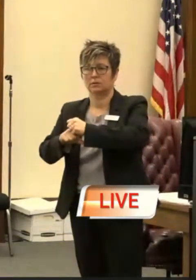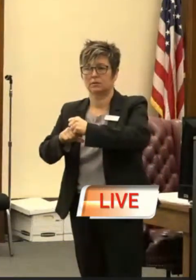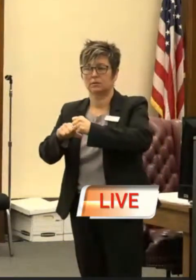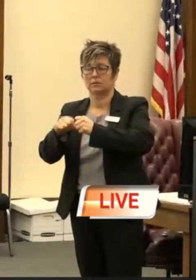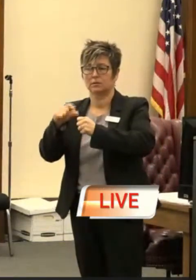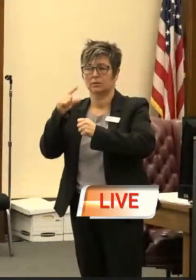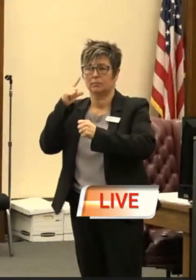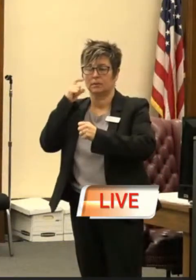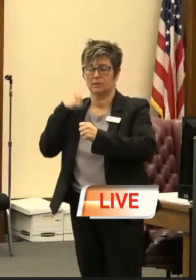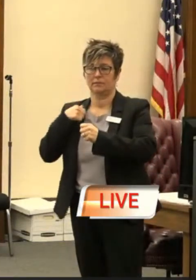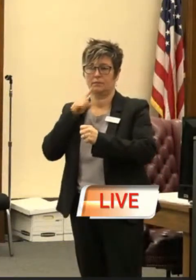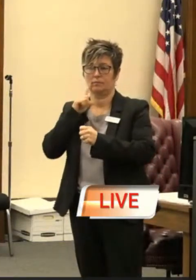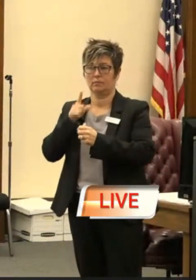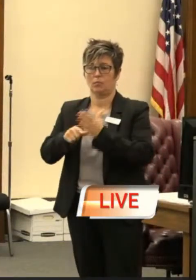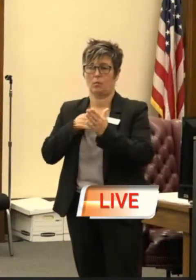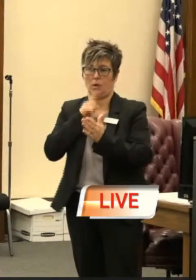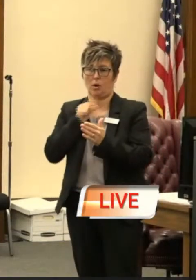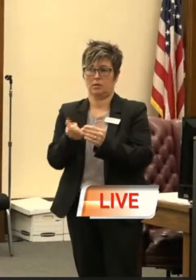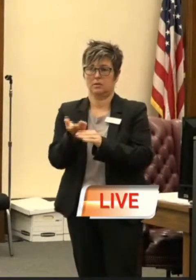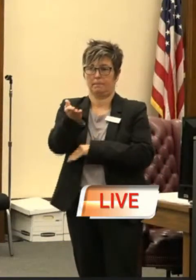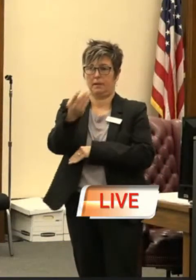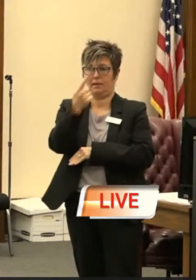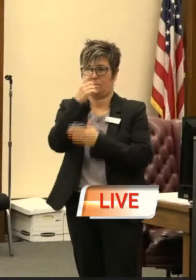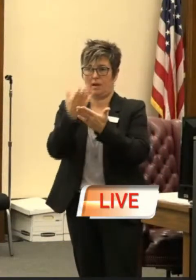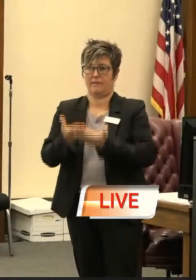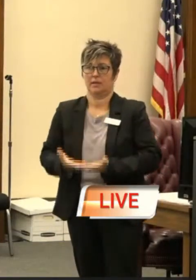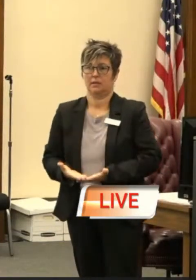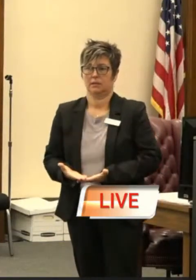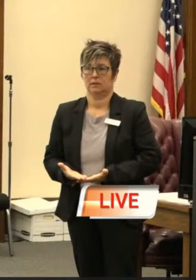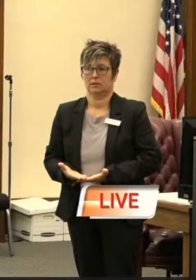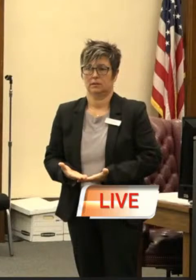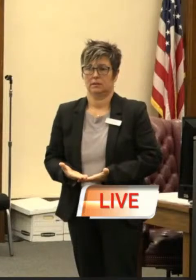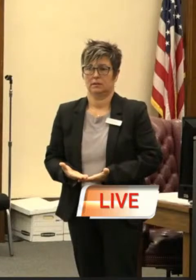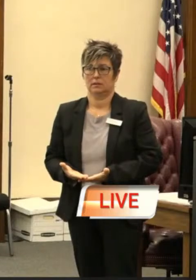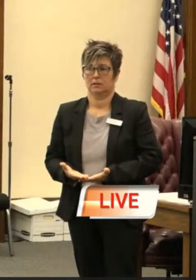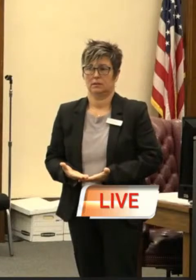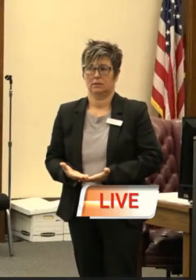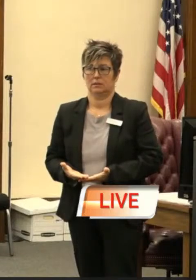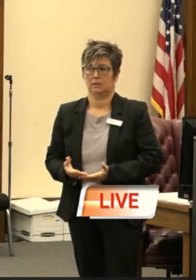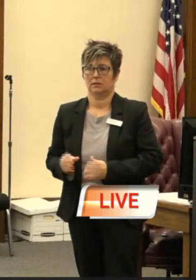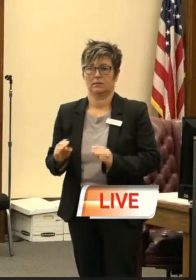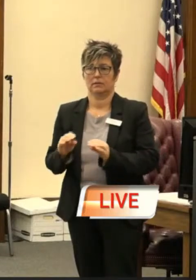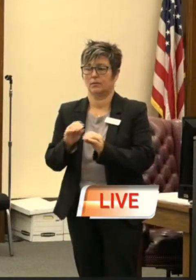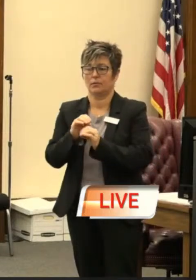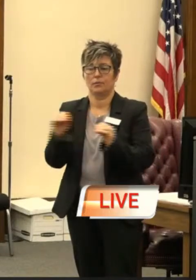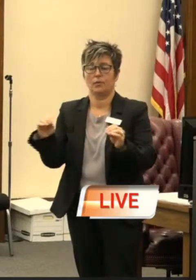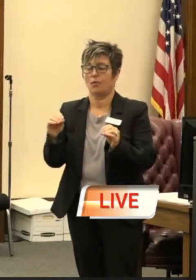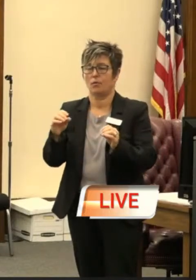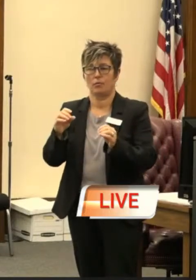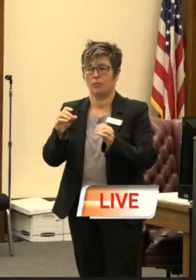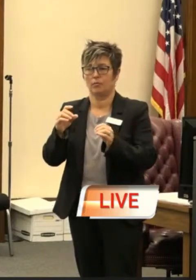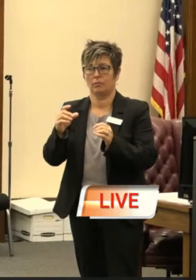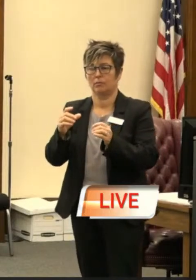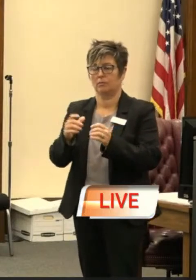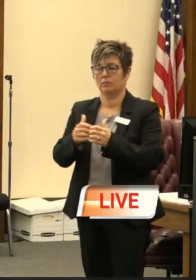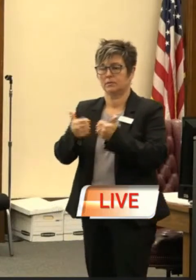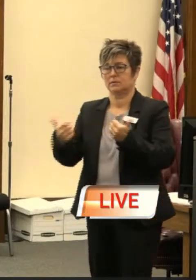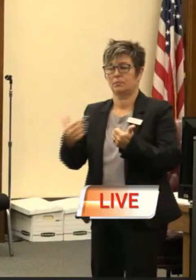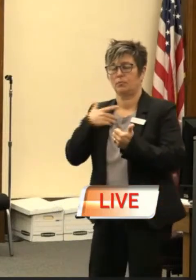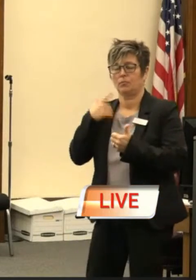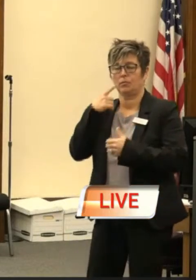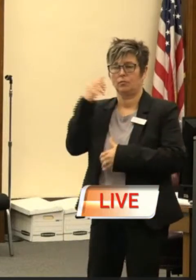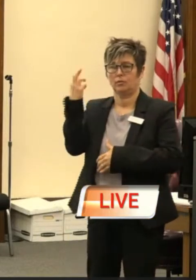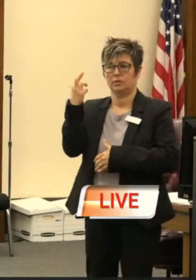admission of evidence. There's no independent basis to admit these things. We